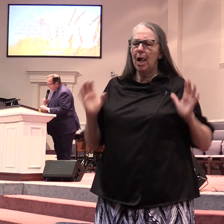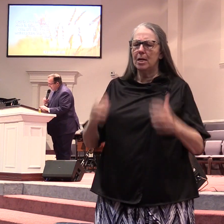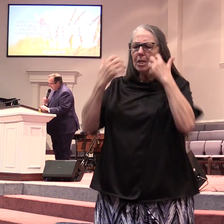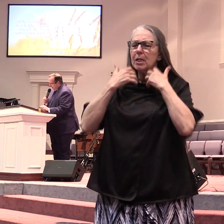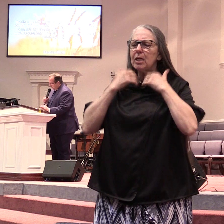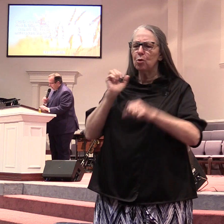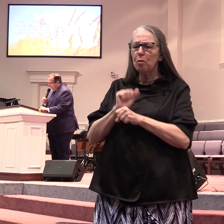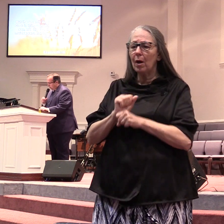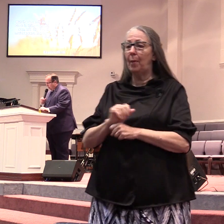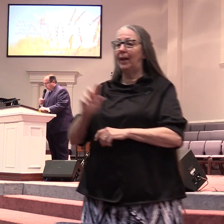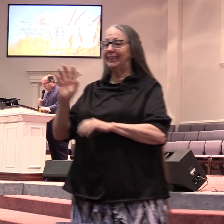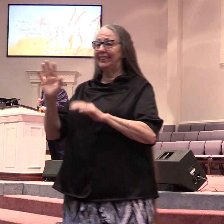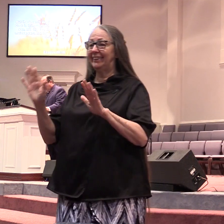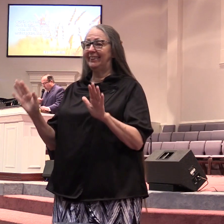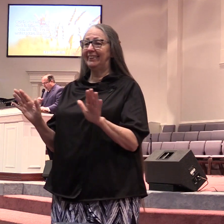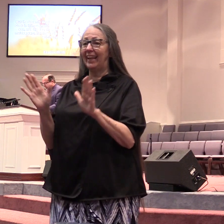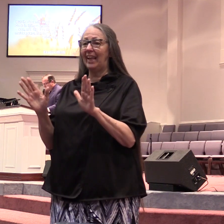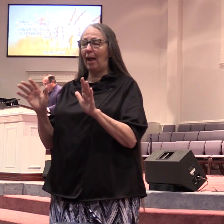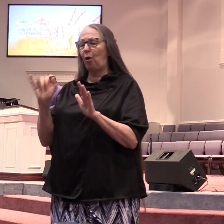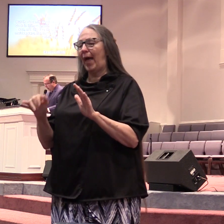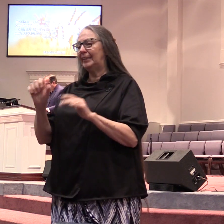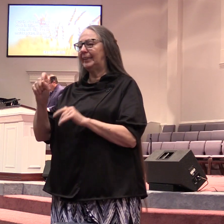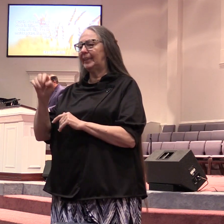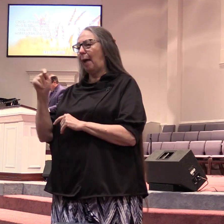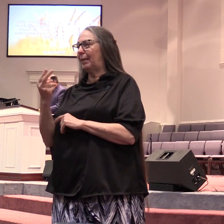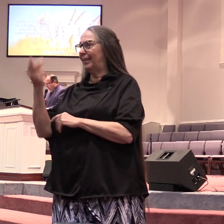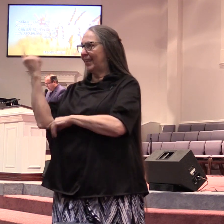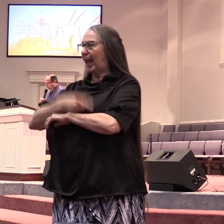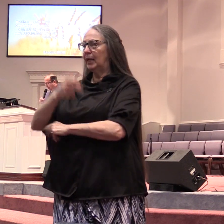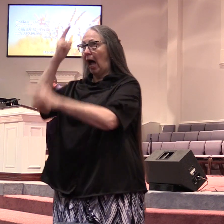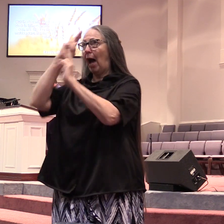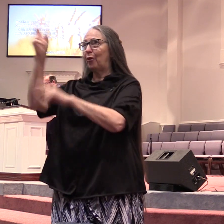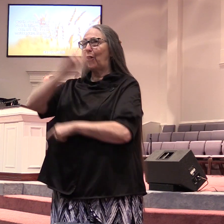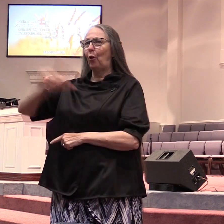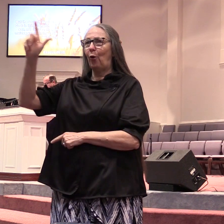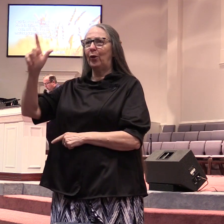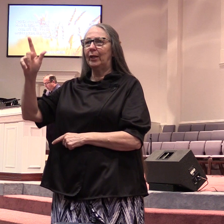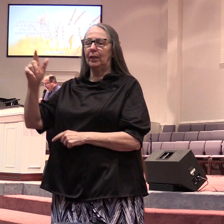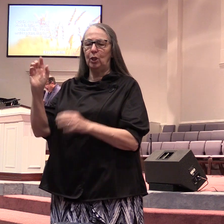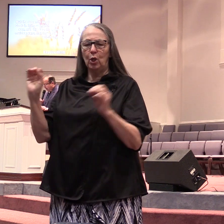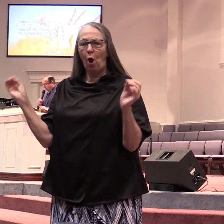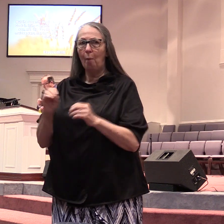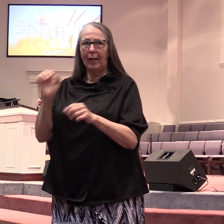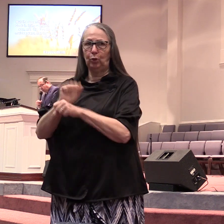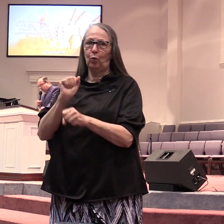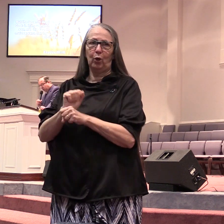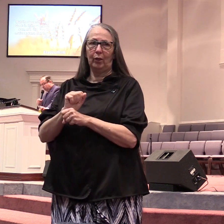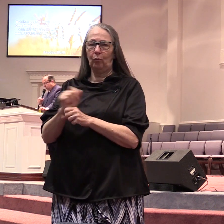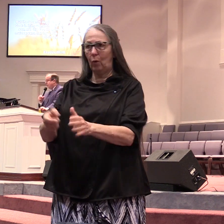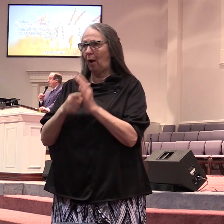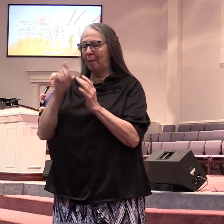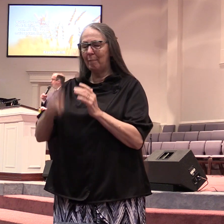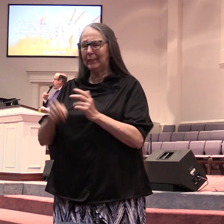In it thou shalt not do any work, thou, nor thy son, nor thy daughter, thy manservant, nor thy maidservant, nor thy cattle, nor thy stranger